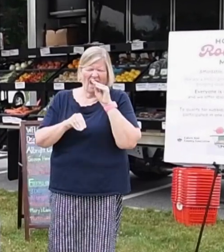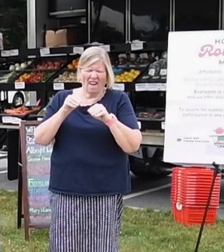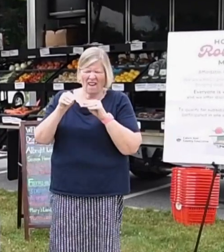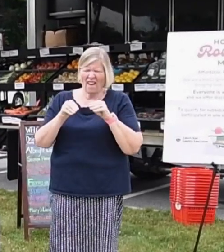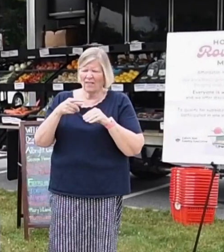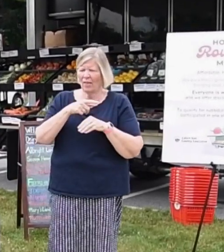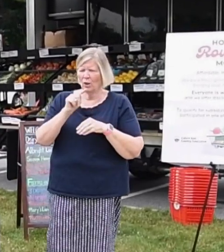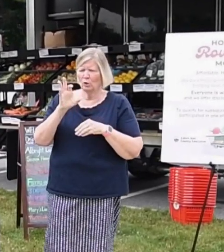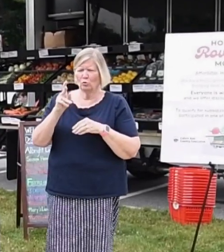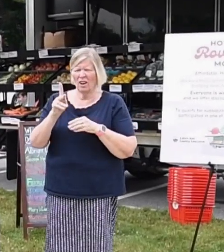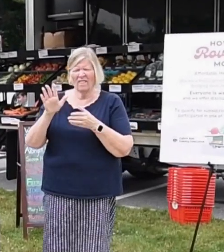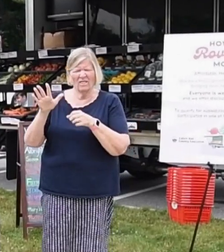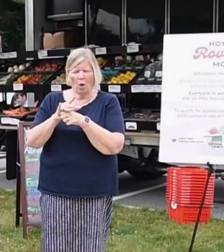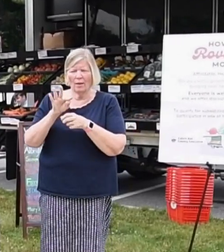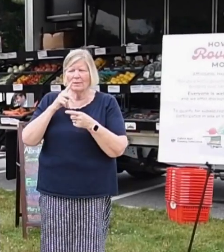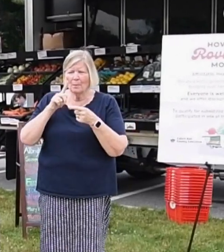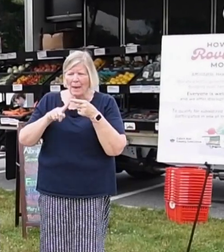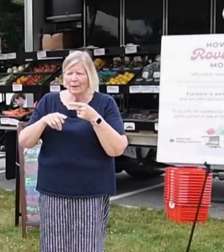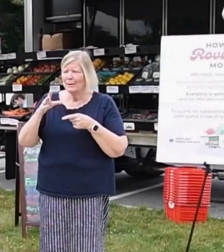and tomatoes.